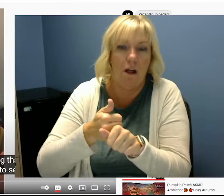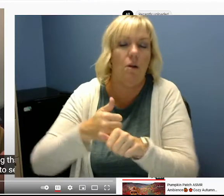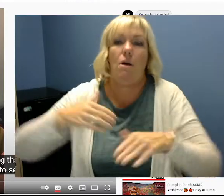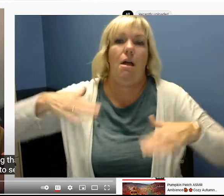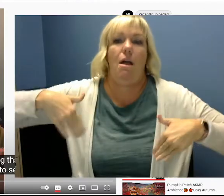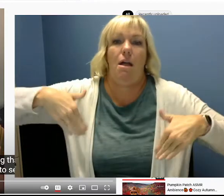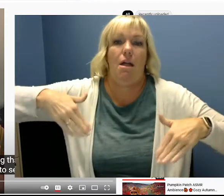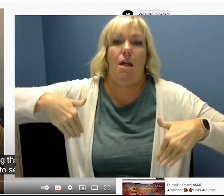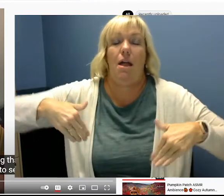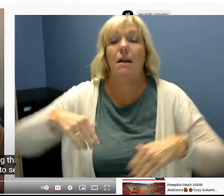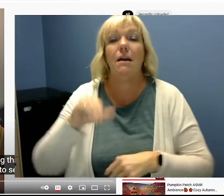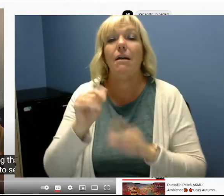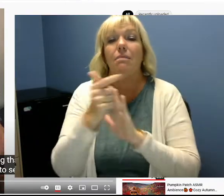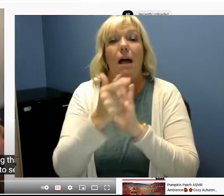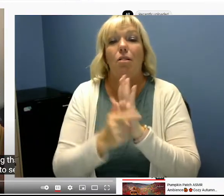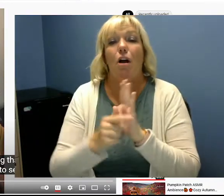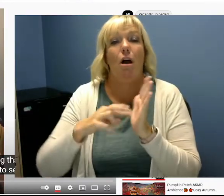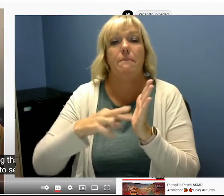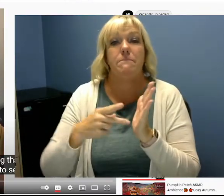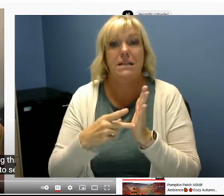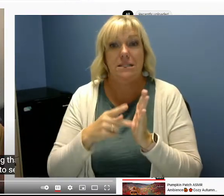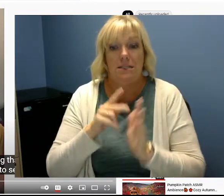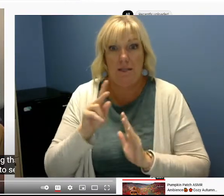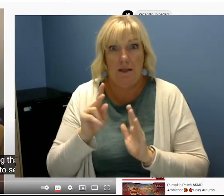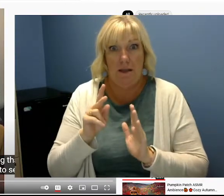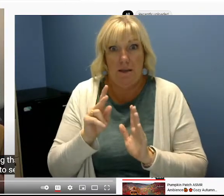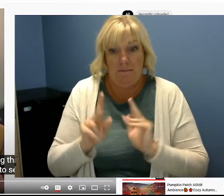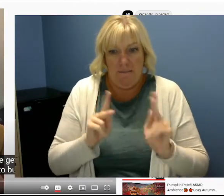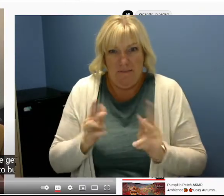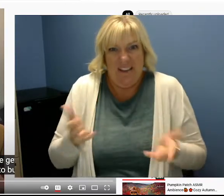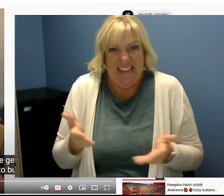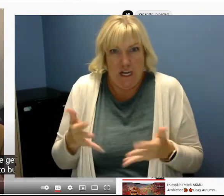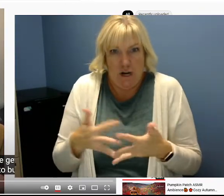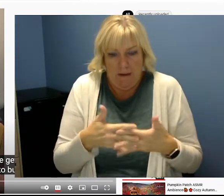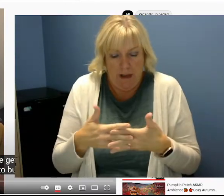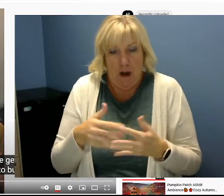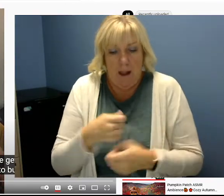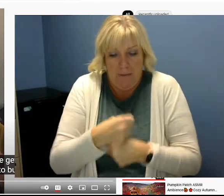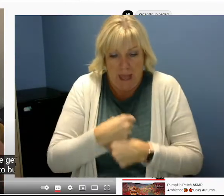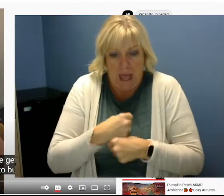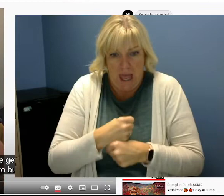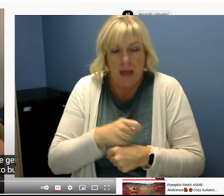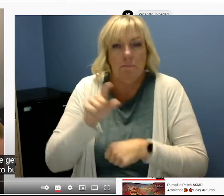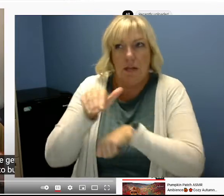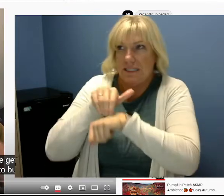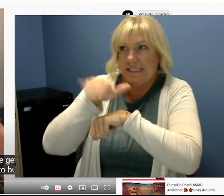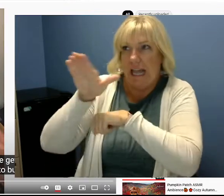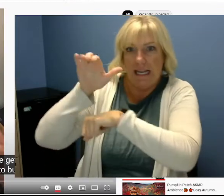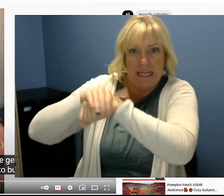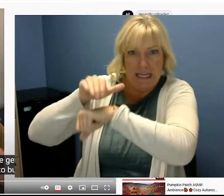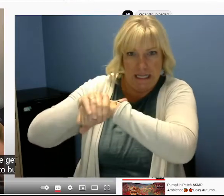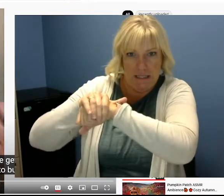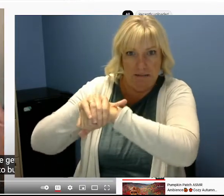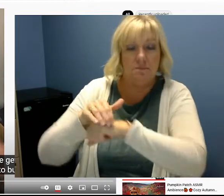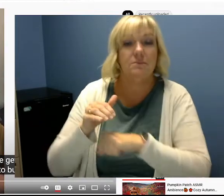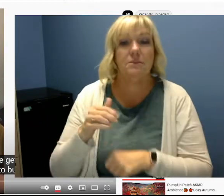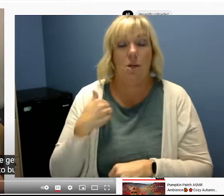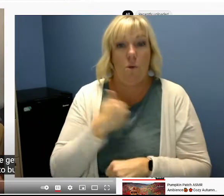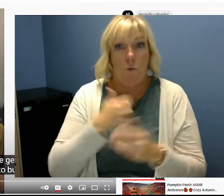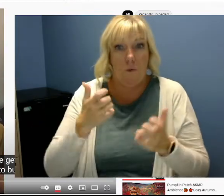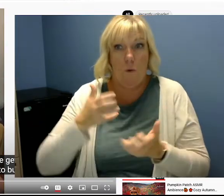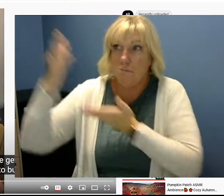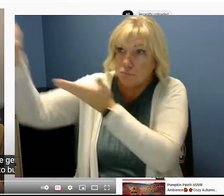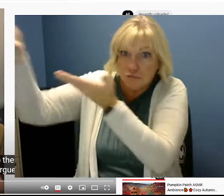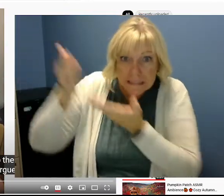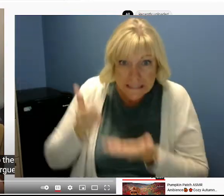Navigation Acts say that anything that we make in the colonies, we have to send to England, and anything that we bring into the